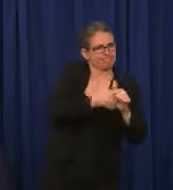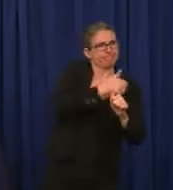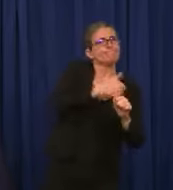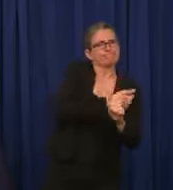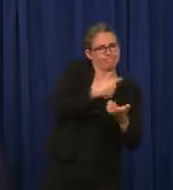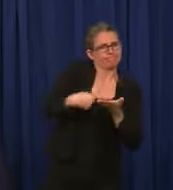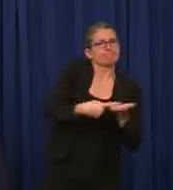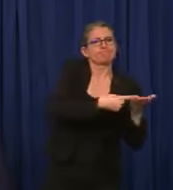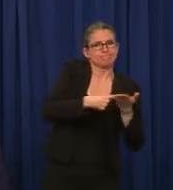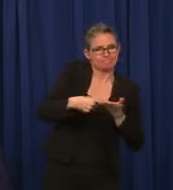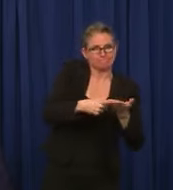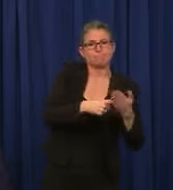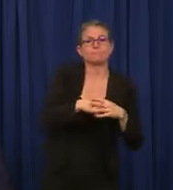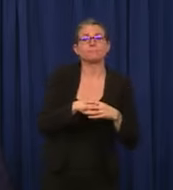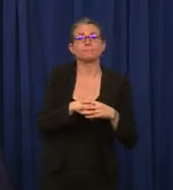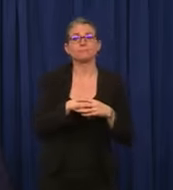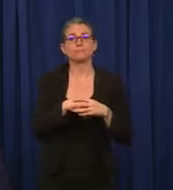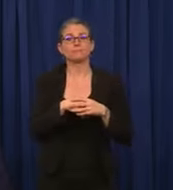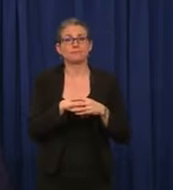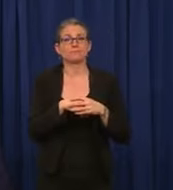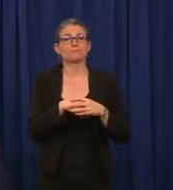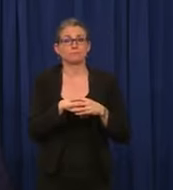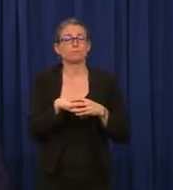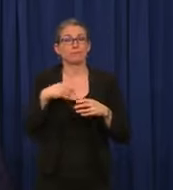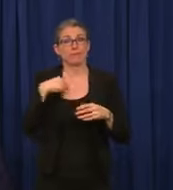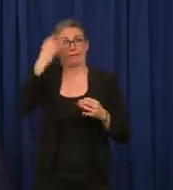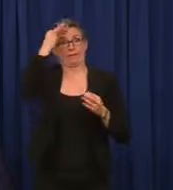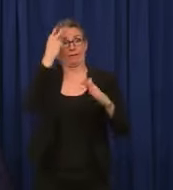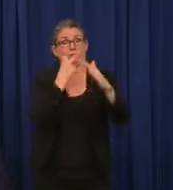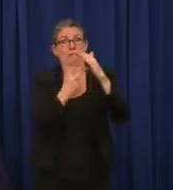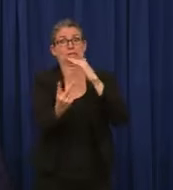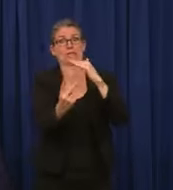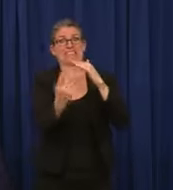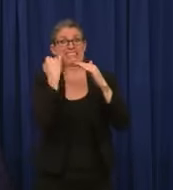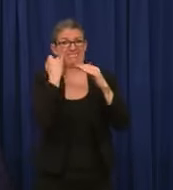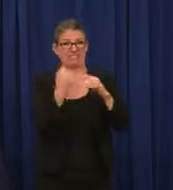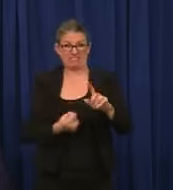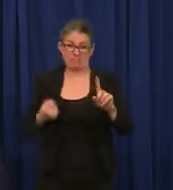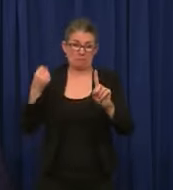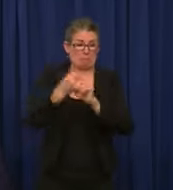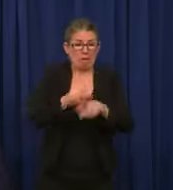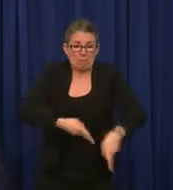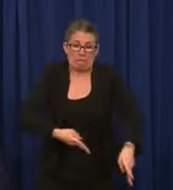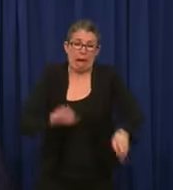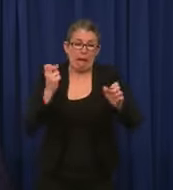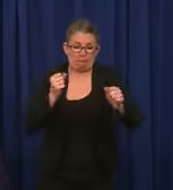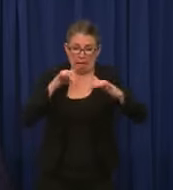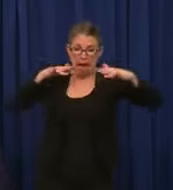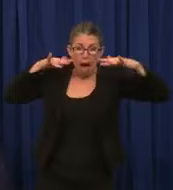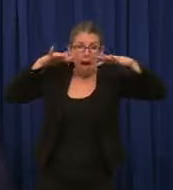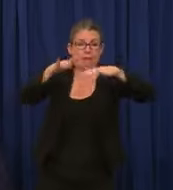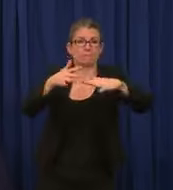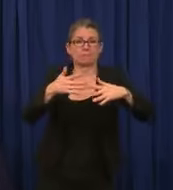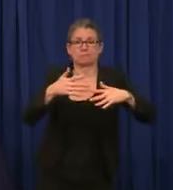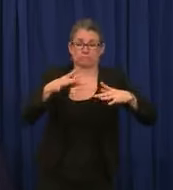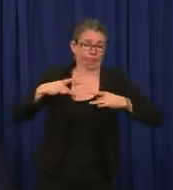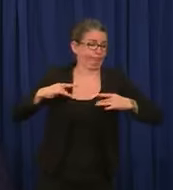about the type of surge capacity that you're referring to. The first is to set up sort